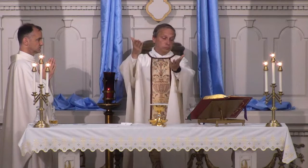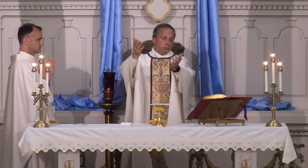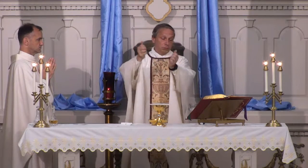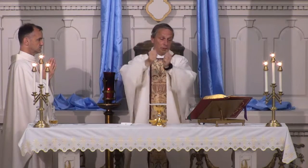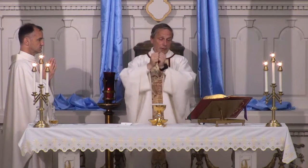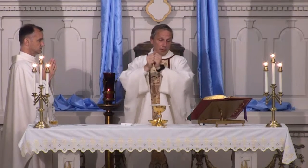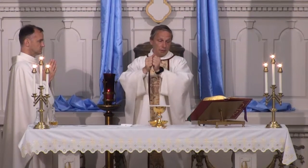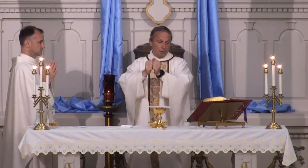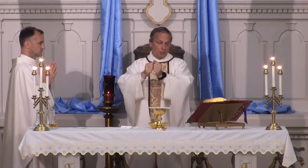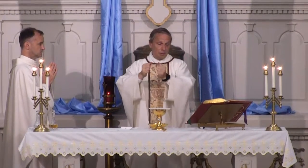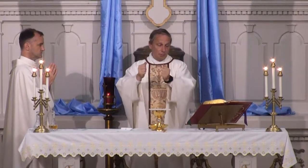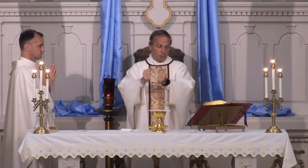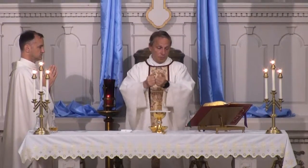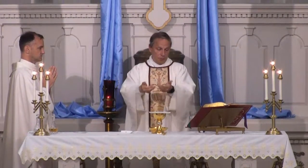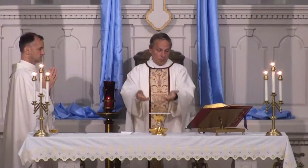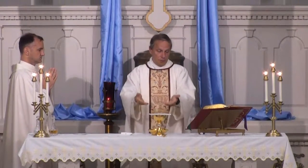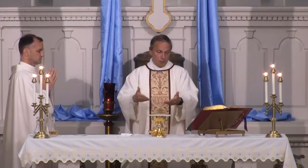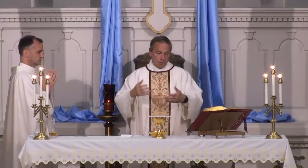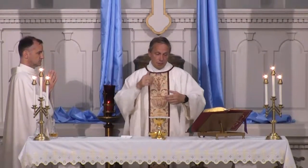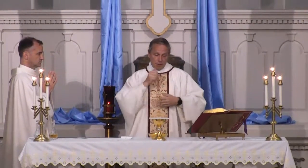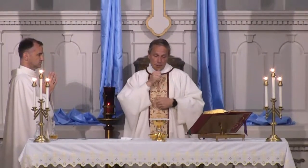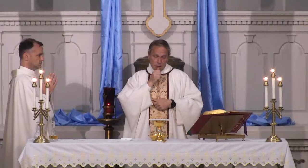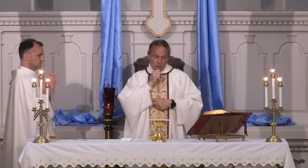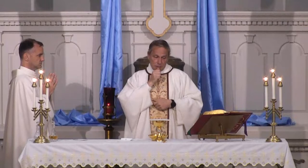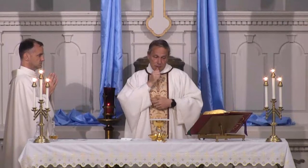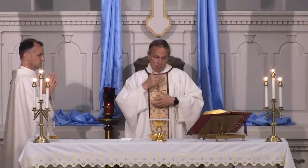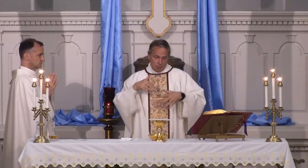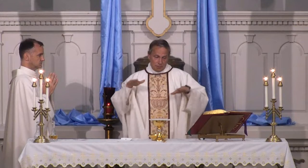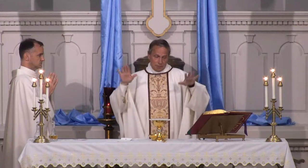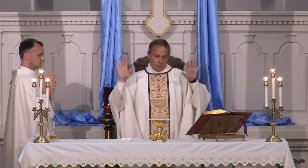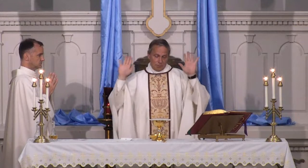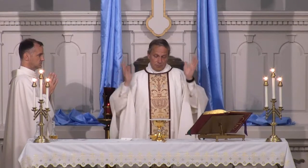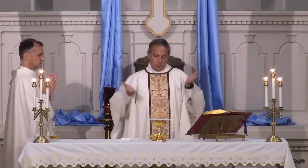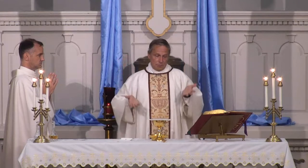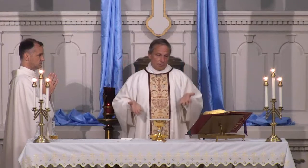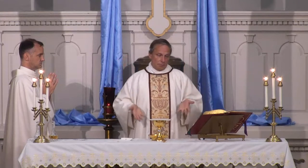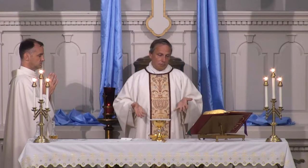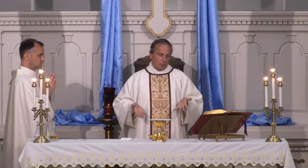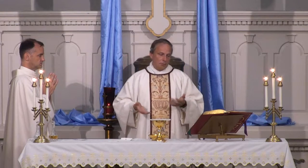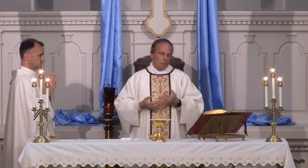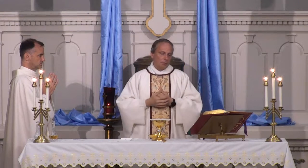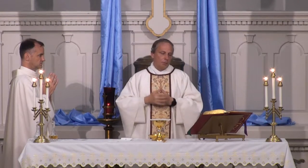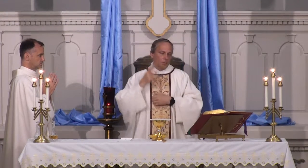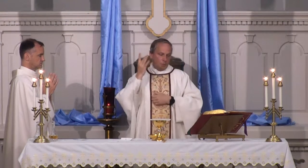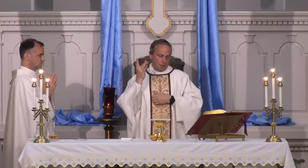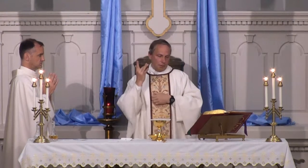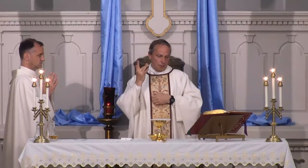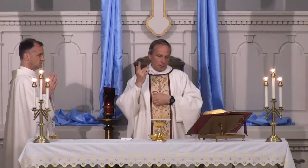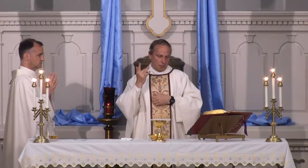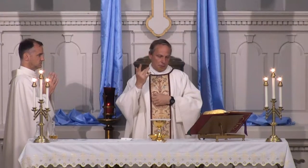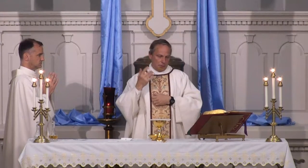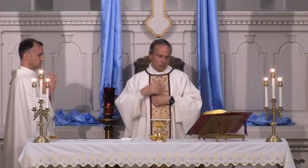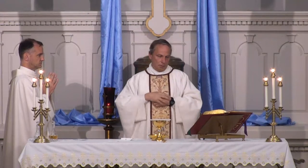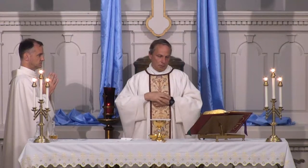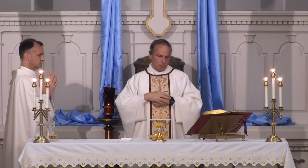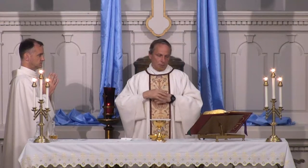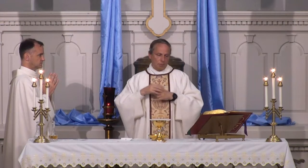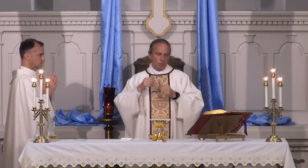May our prayers rise up to you, O Lord, together with the sacrificial